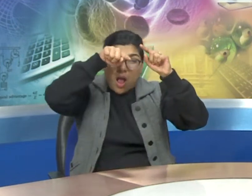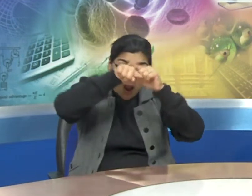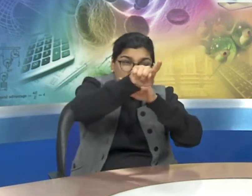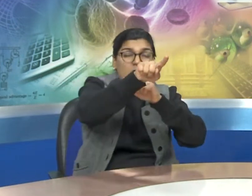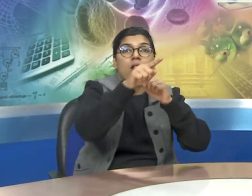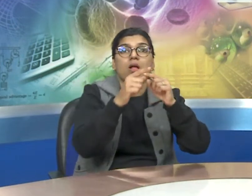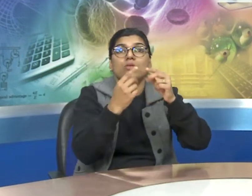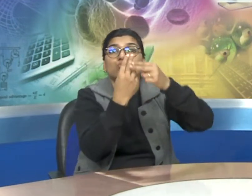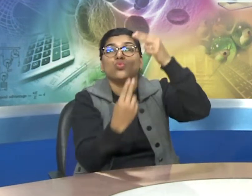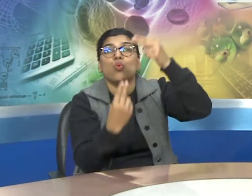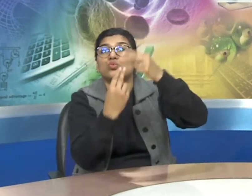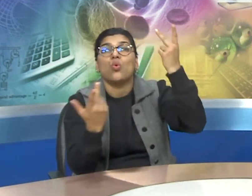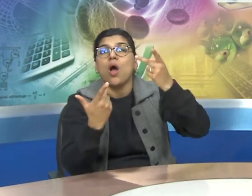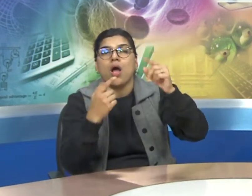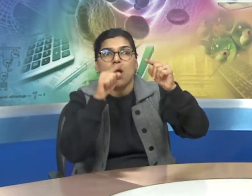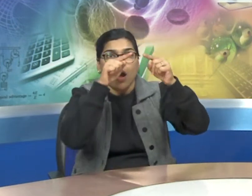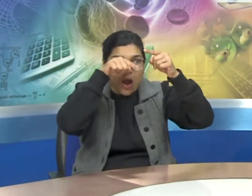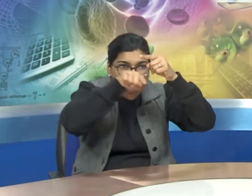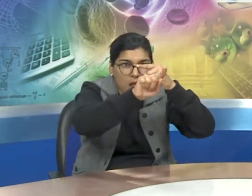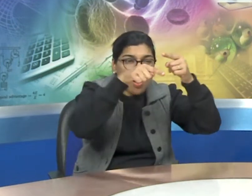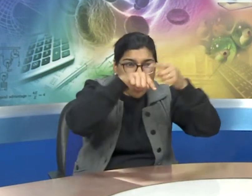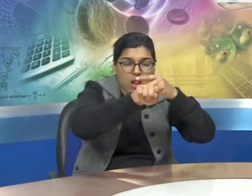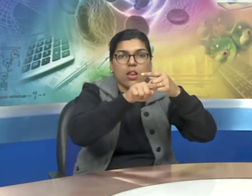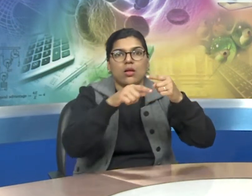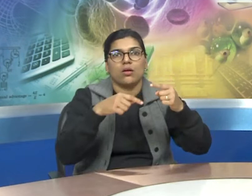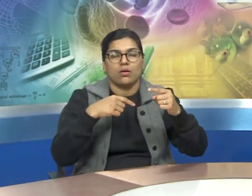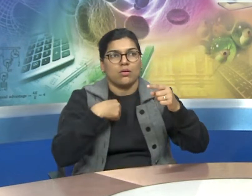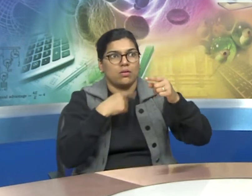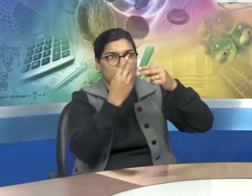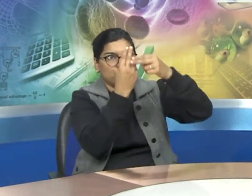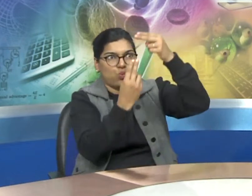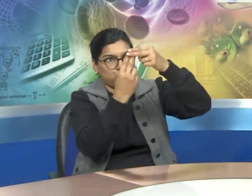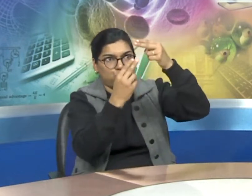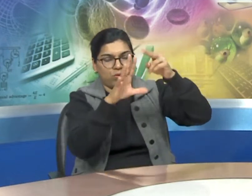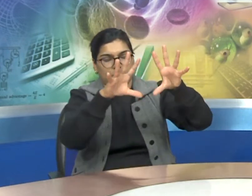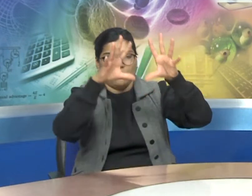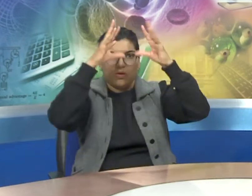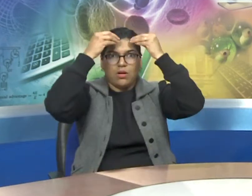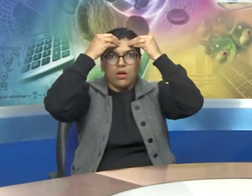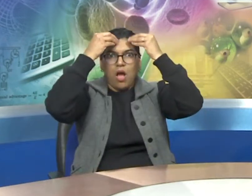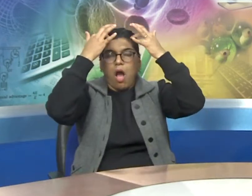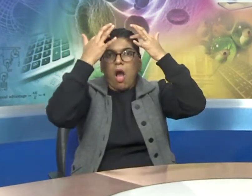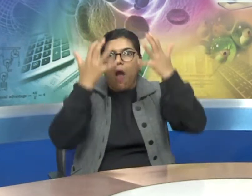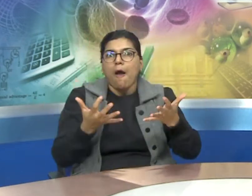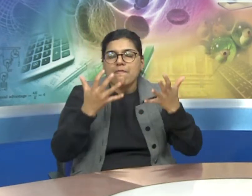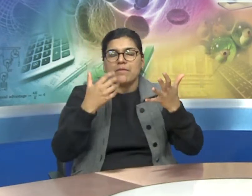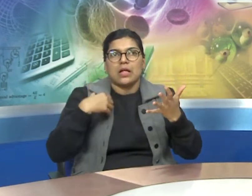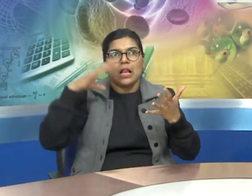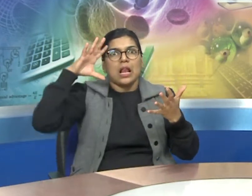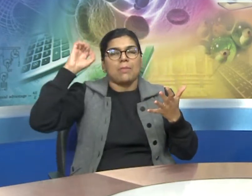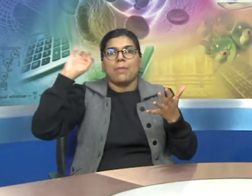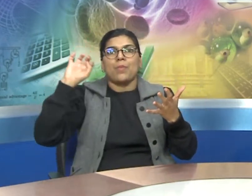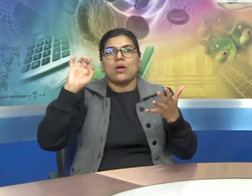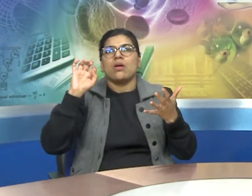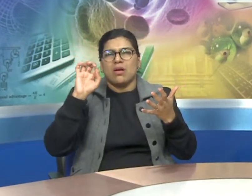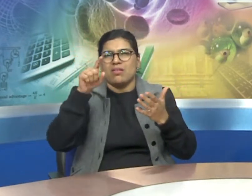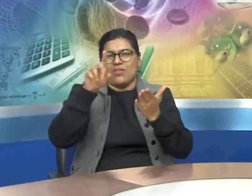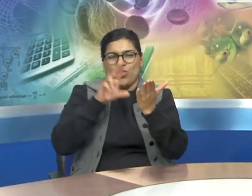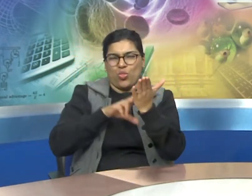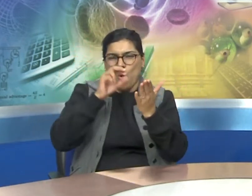mentioning the bullet points. For example, if you have a story and you have that story in your